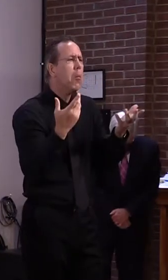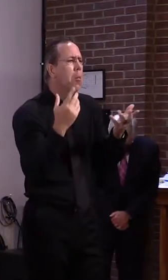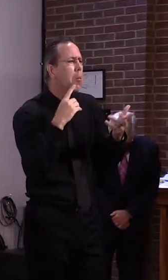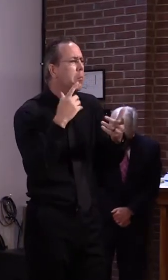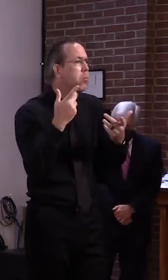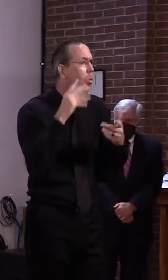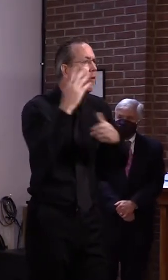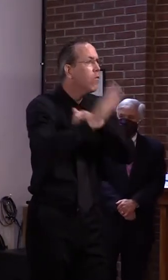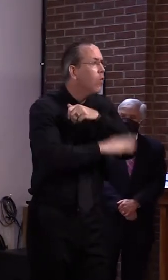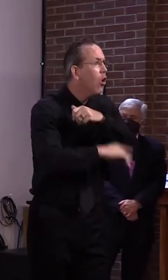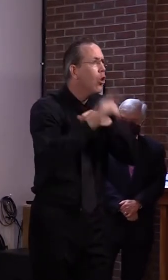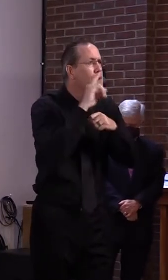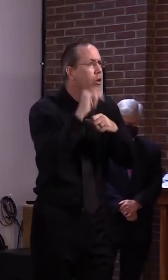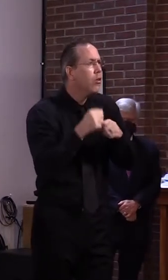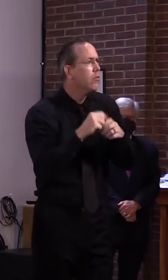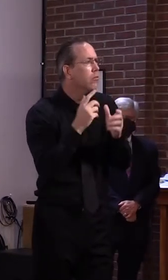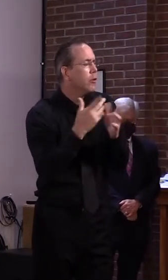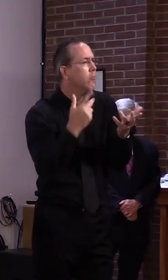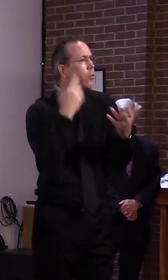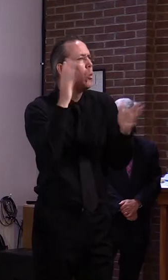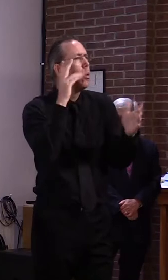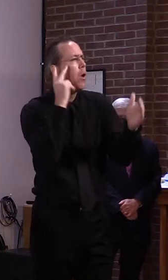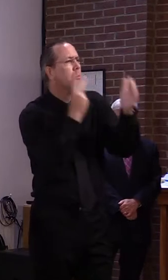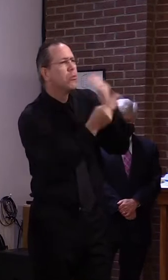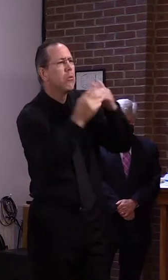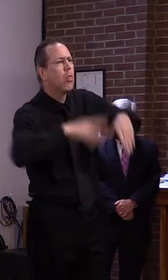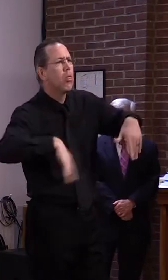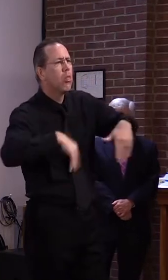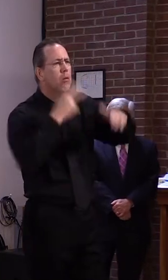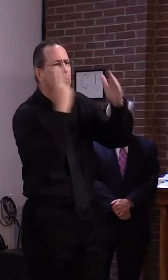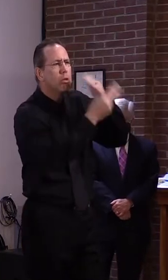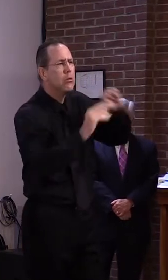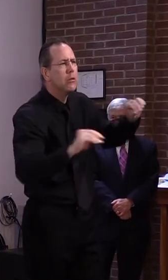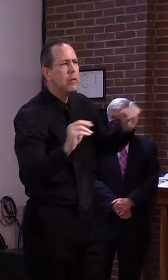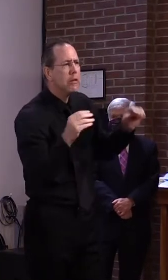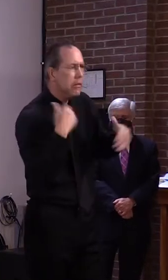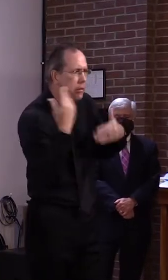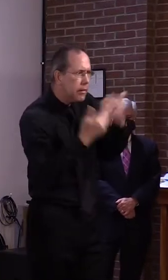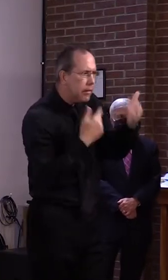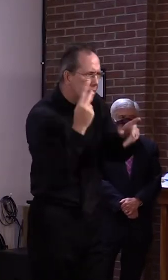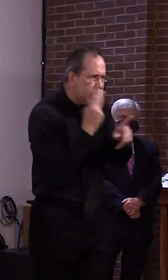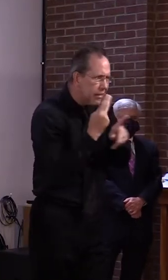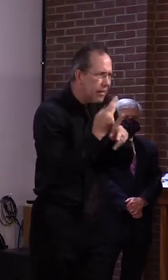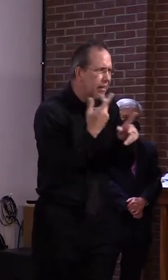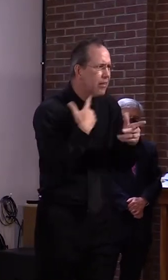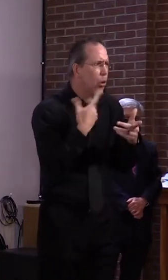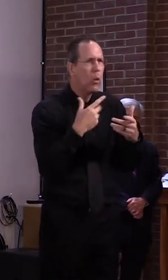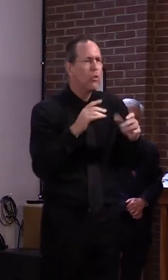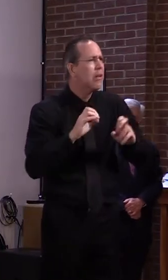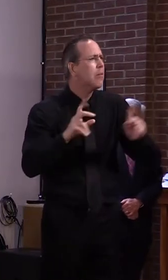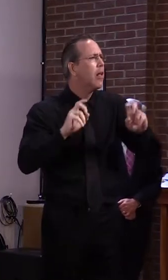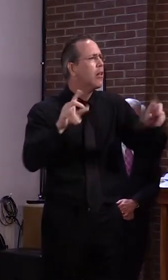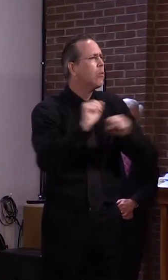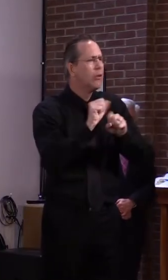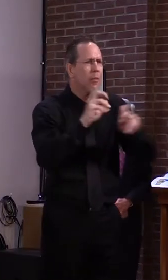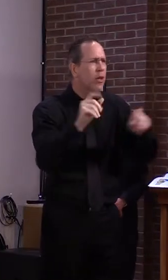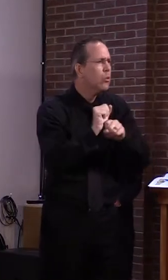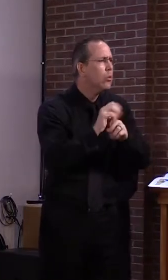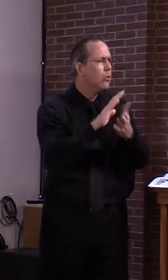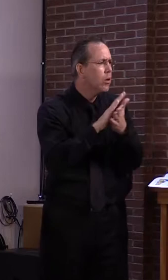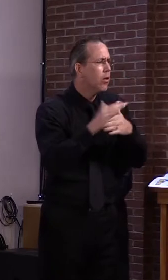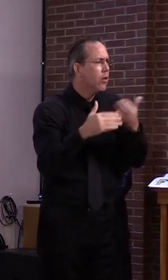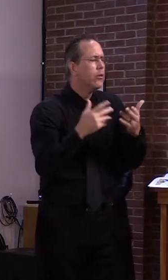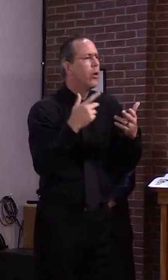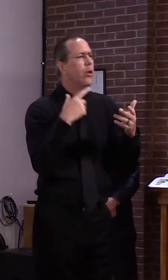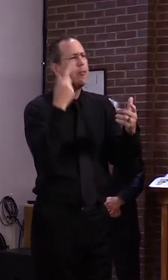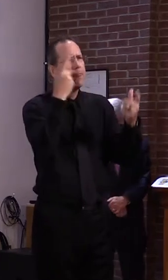we're doing the best we can. We'd hope for more in-person instruction. But again, we have to deal with reality, and we're doing just that and putting into